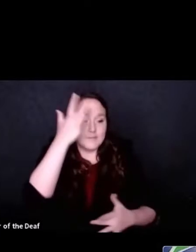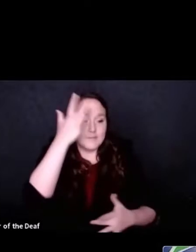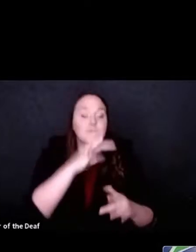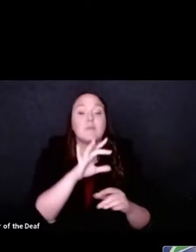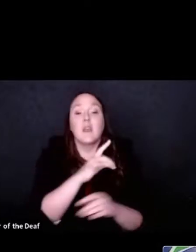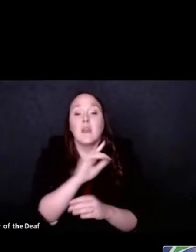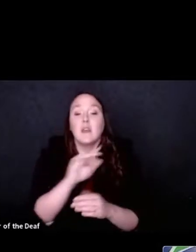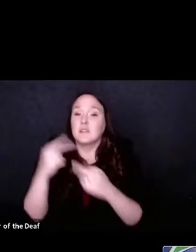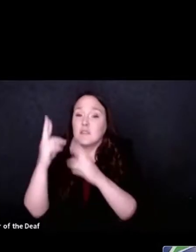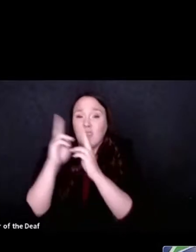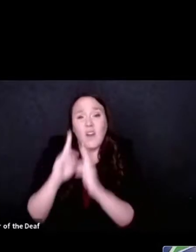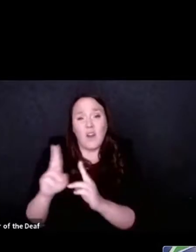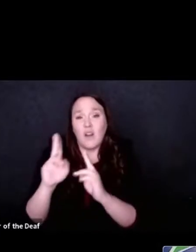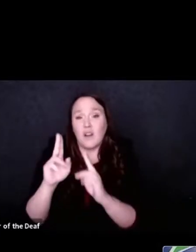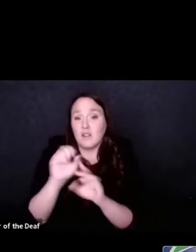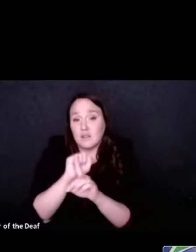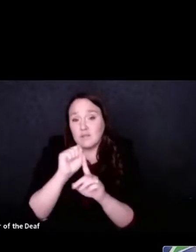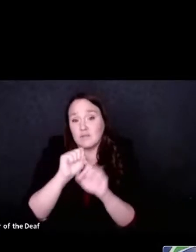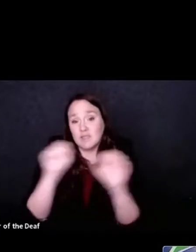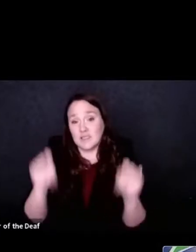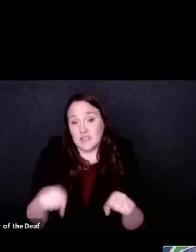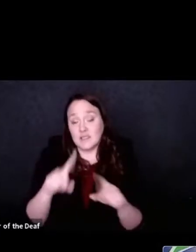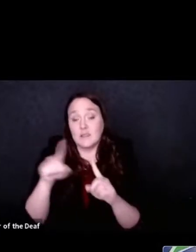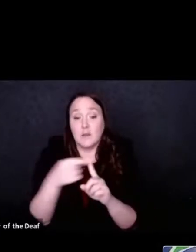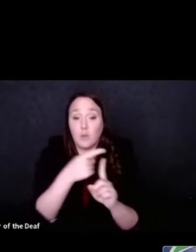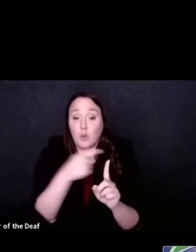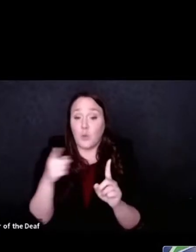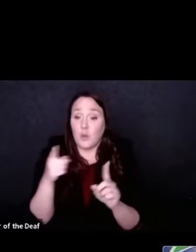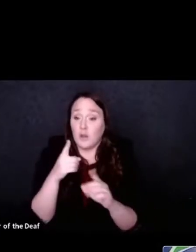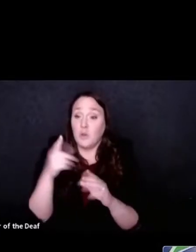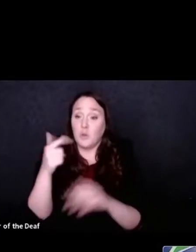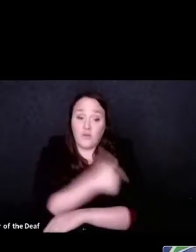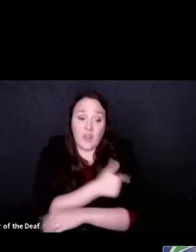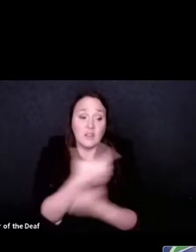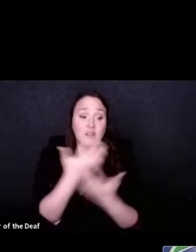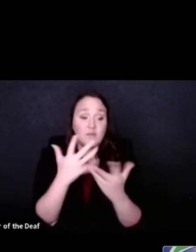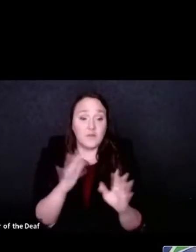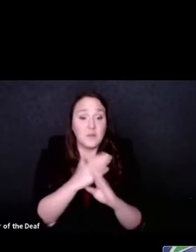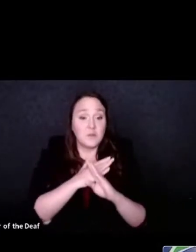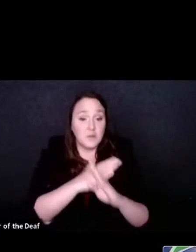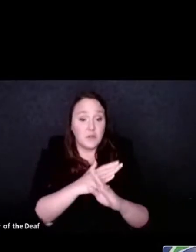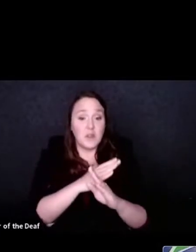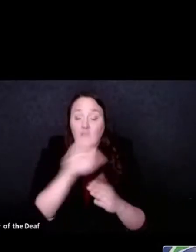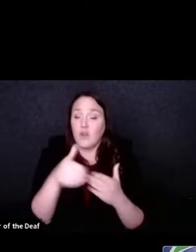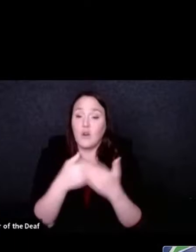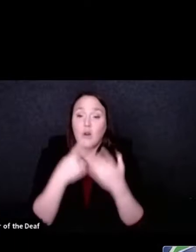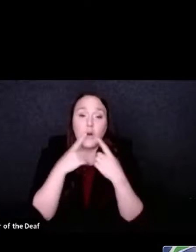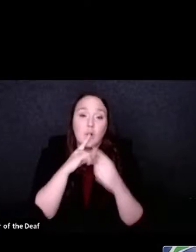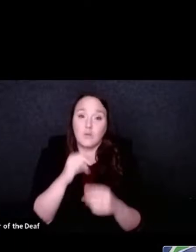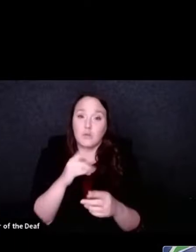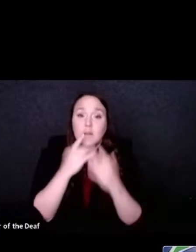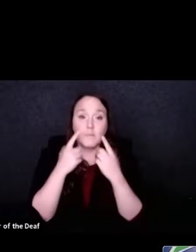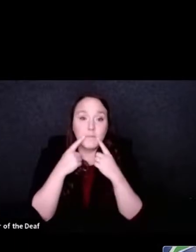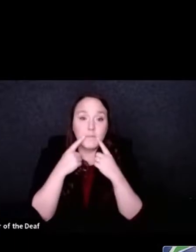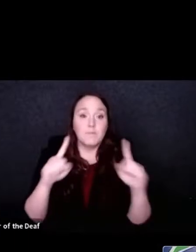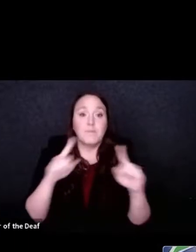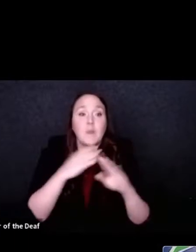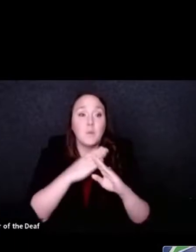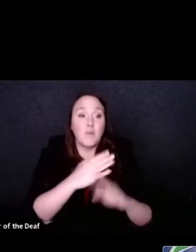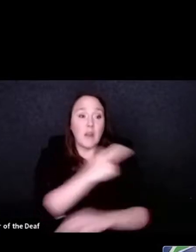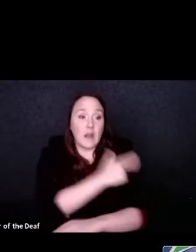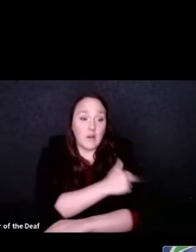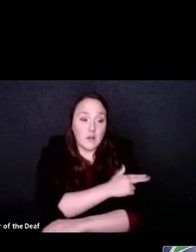honor system. And once you've been vaccinated, you're protected. They are all extremely effective in preventing hospitalizations and